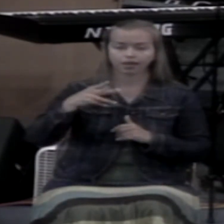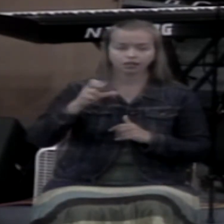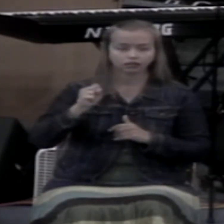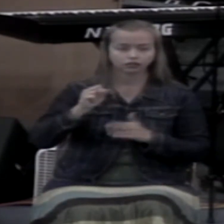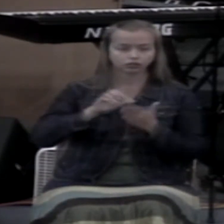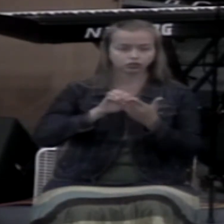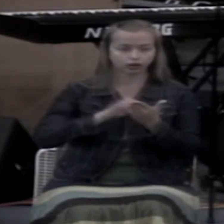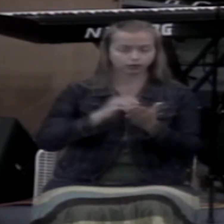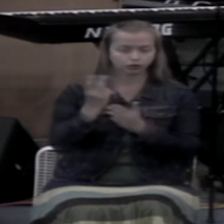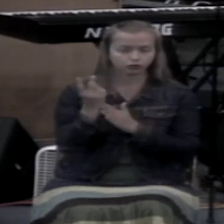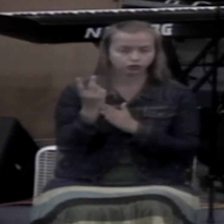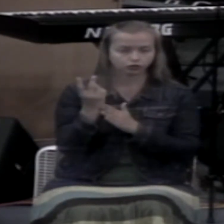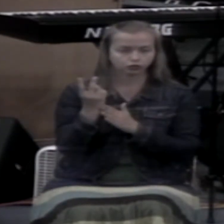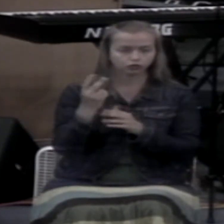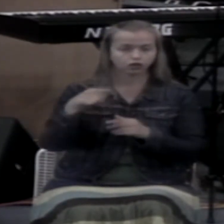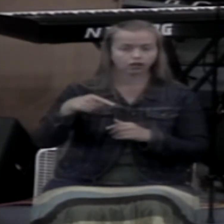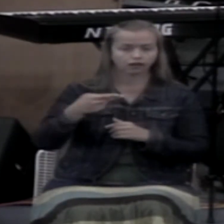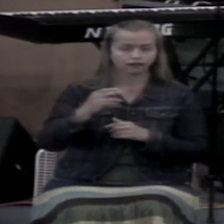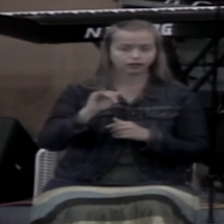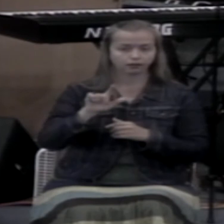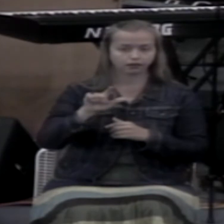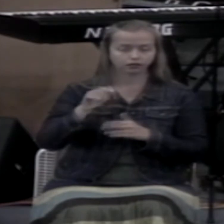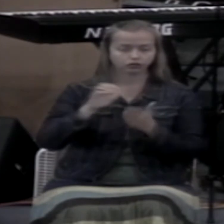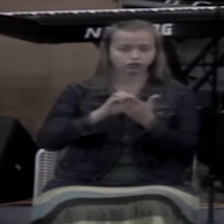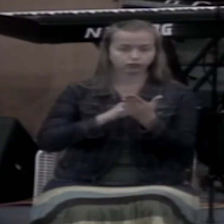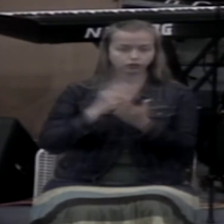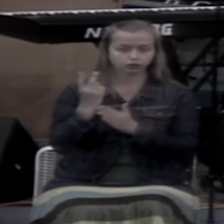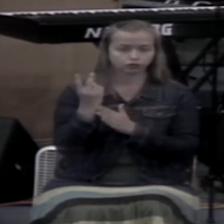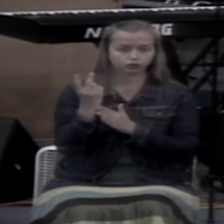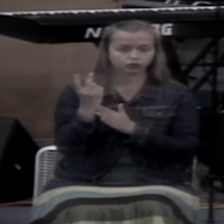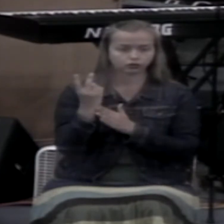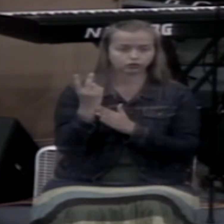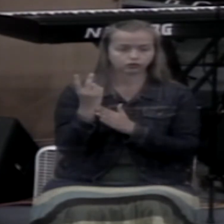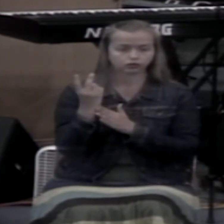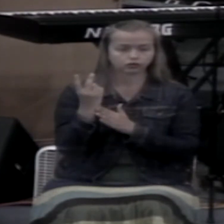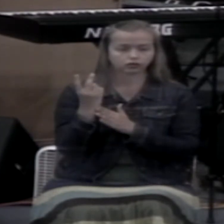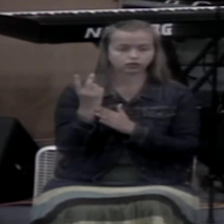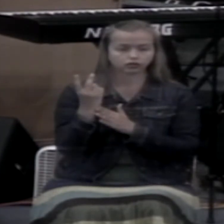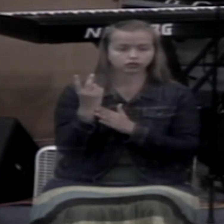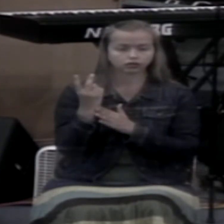And I want to read verse 1 through verse 3.